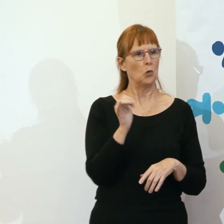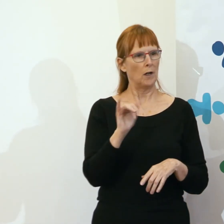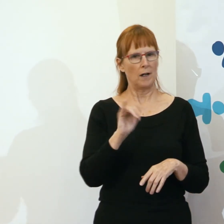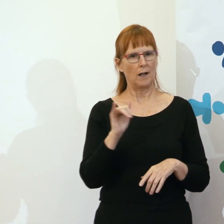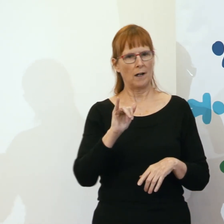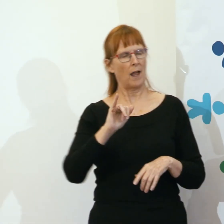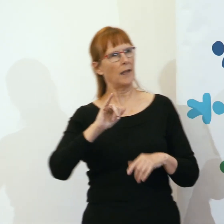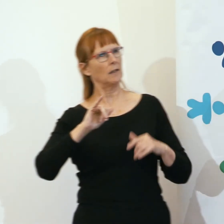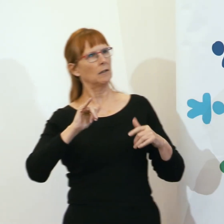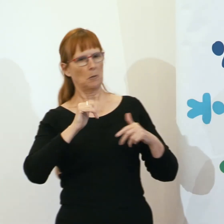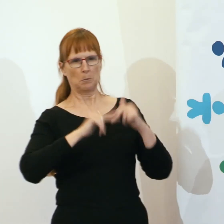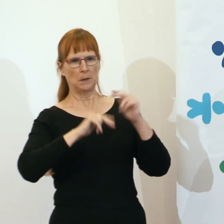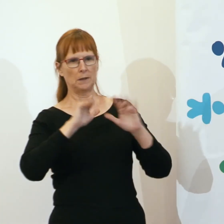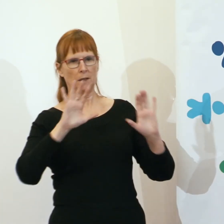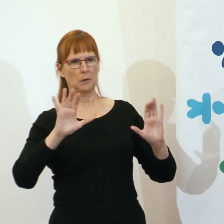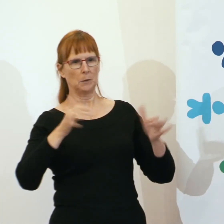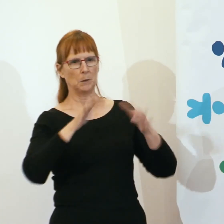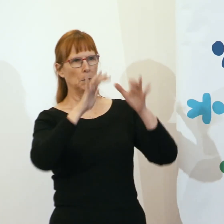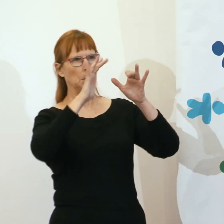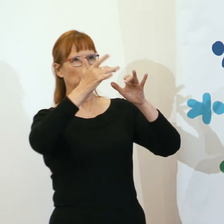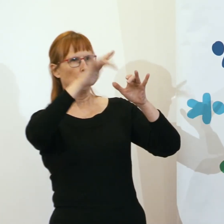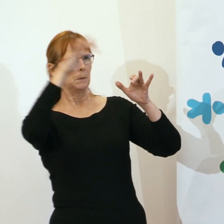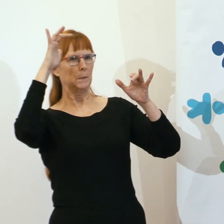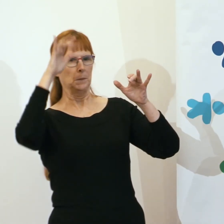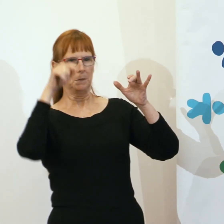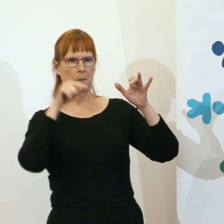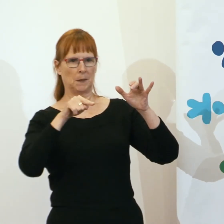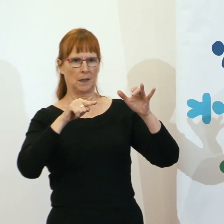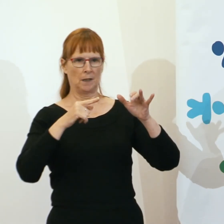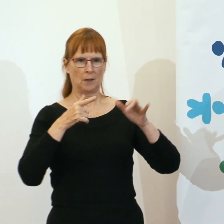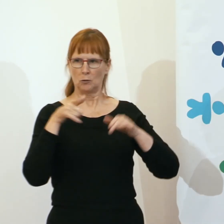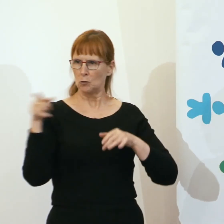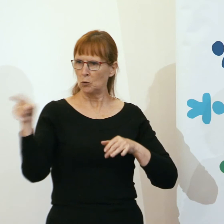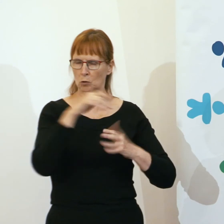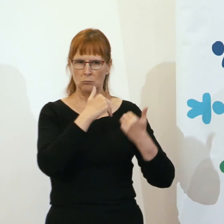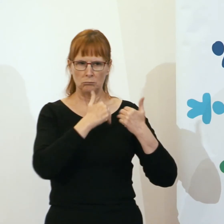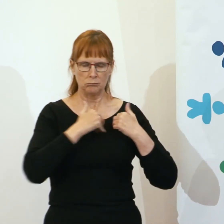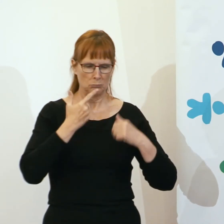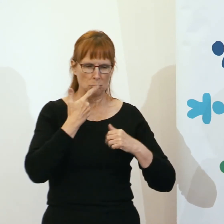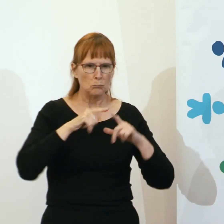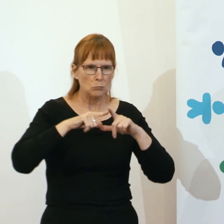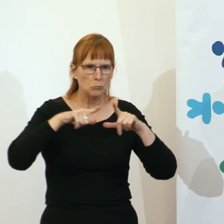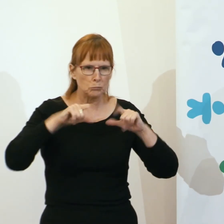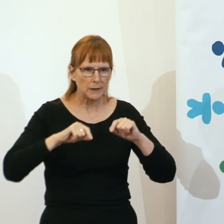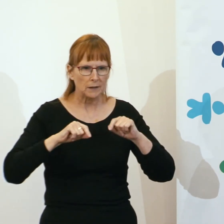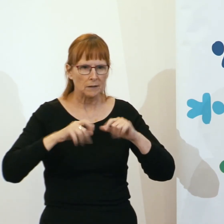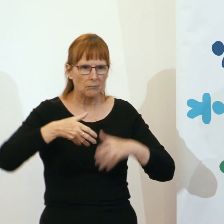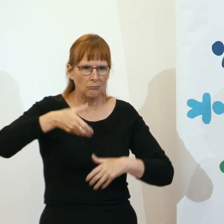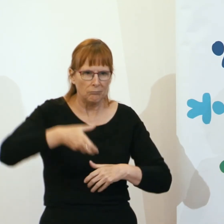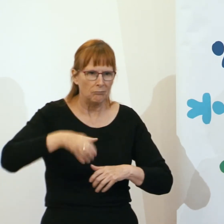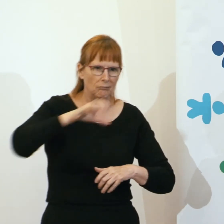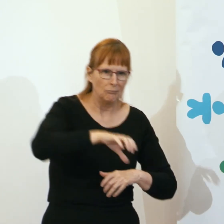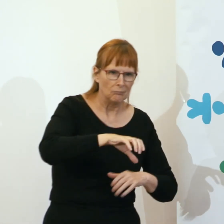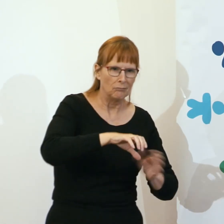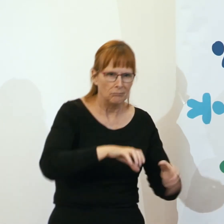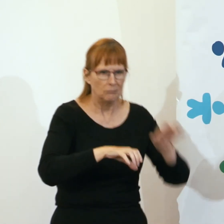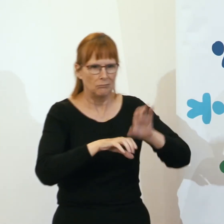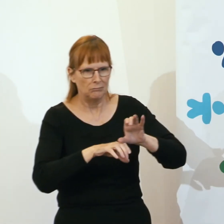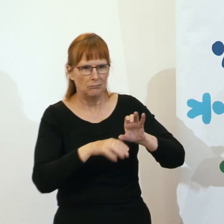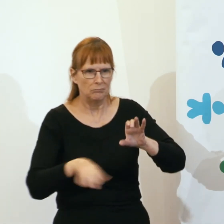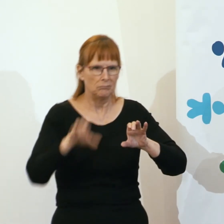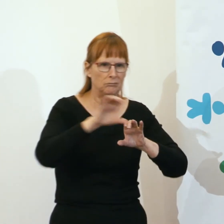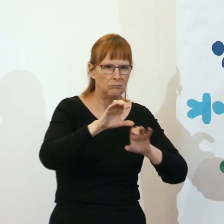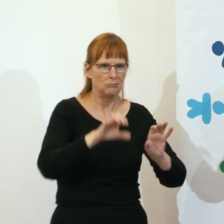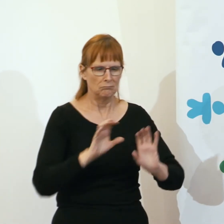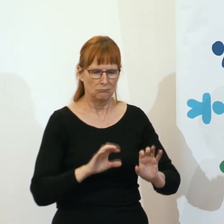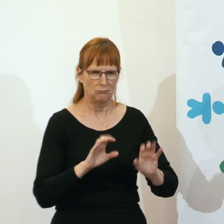and its architects. At a time when there seems to be so much darkness in this world,